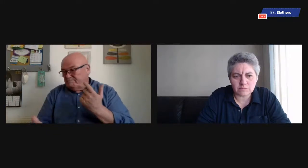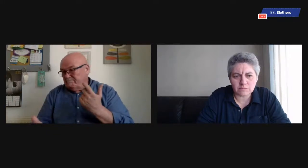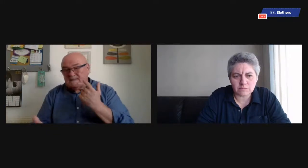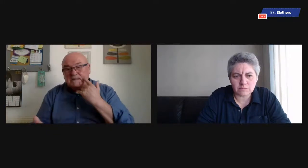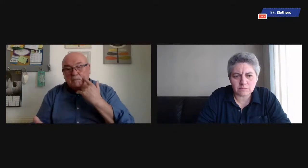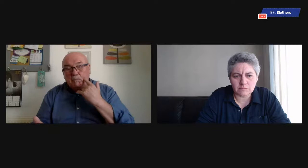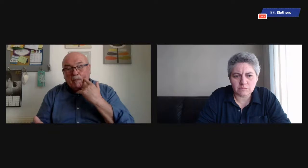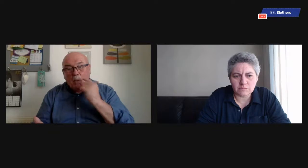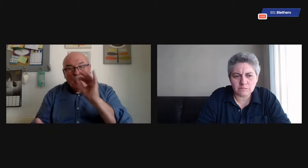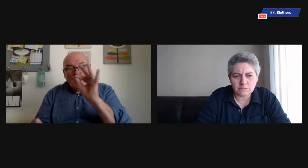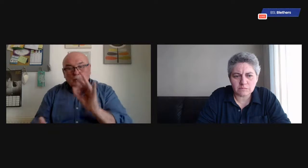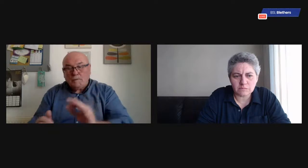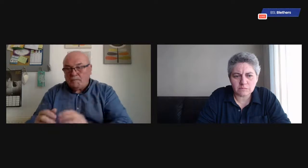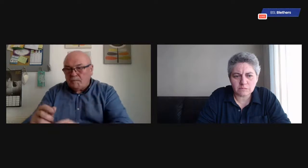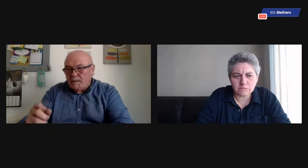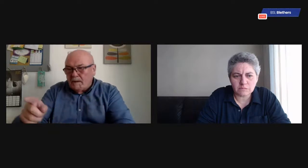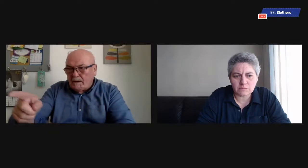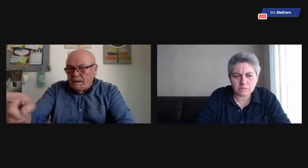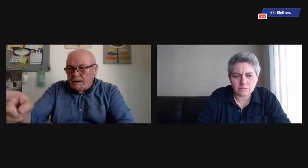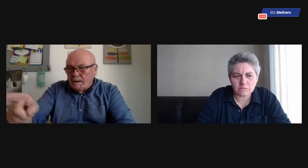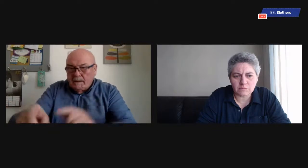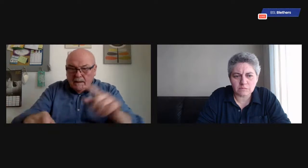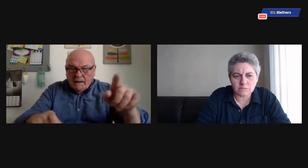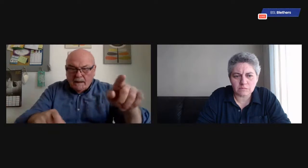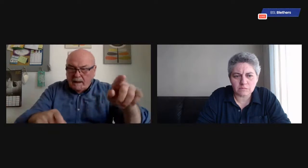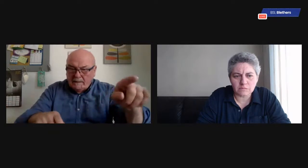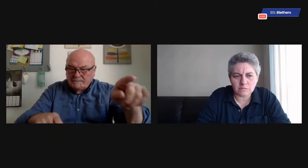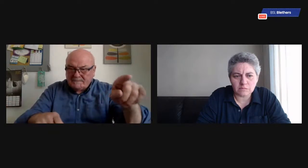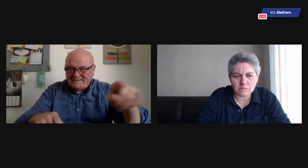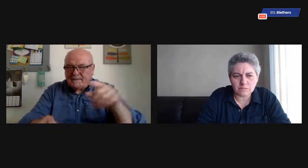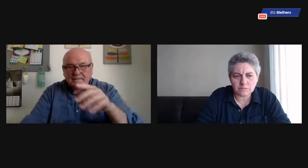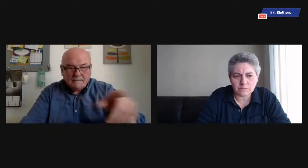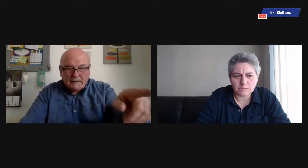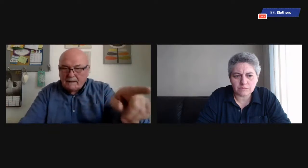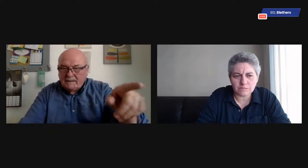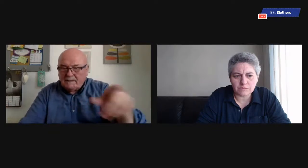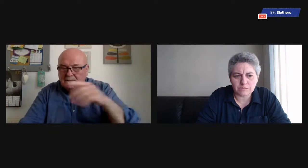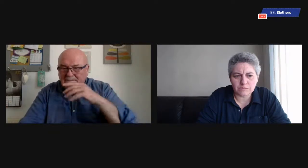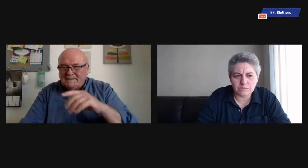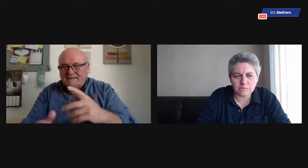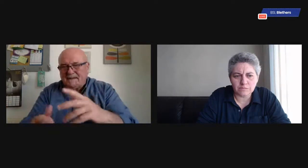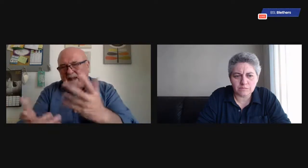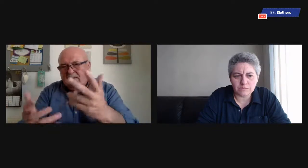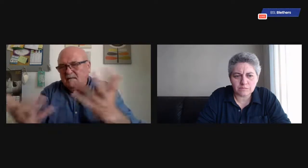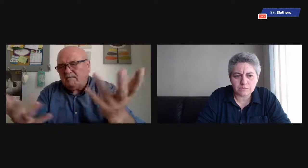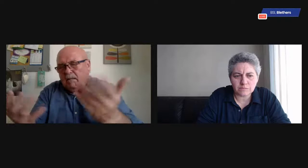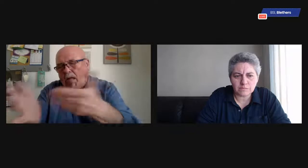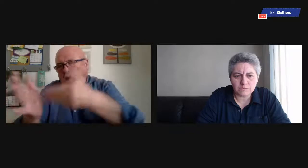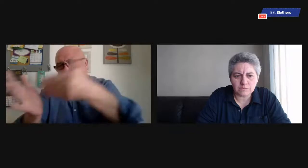like time or have language later. So then we would start with very simple questions